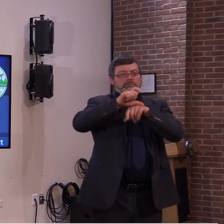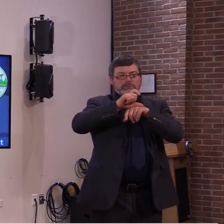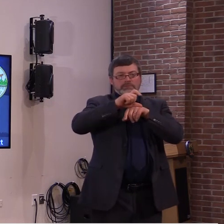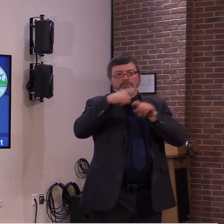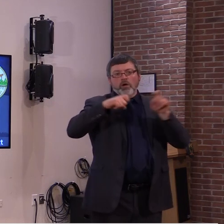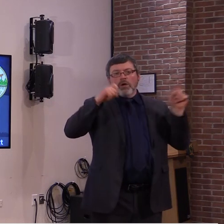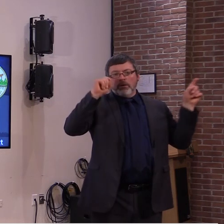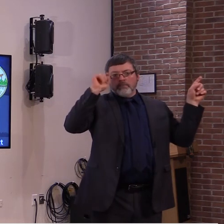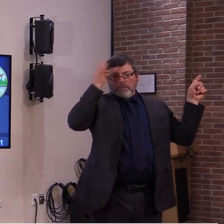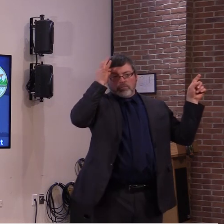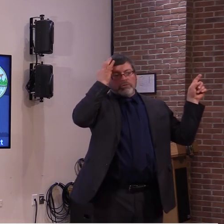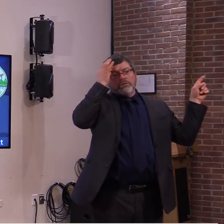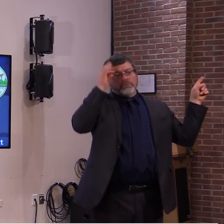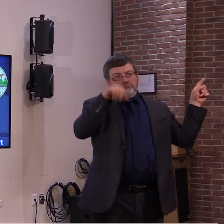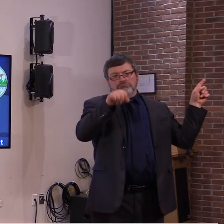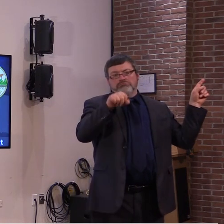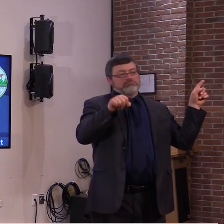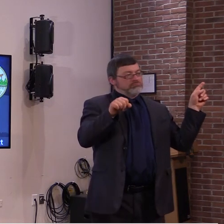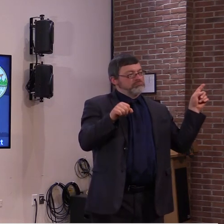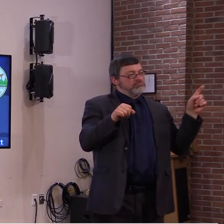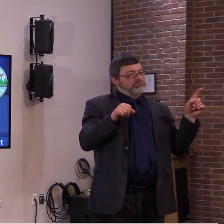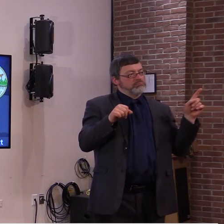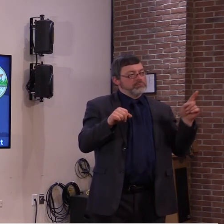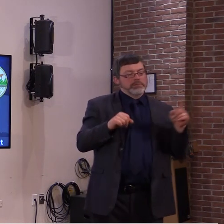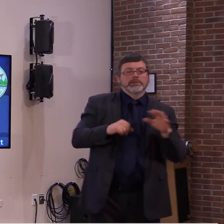All right. Thank you, Michael. Appreciate it. Andrea,